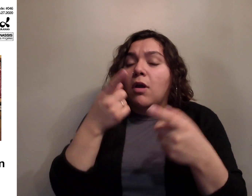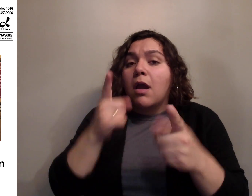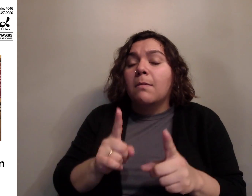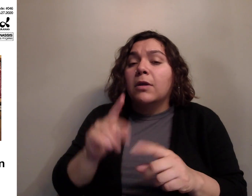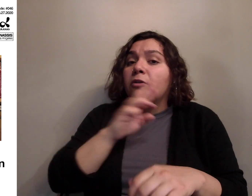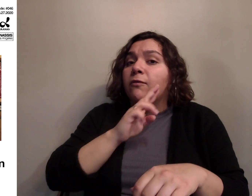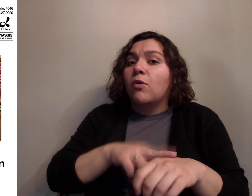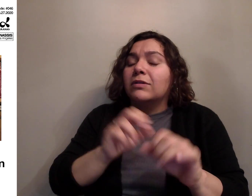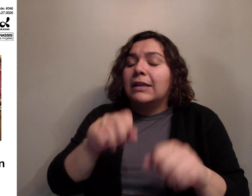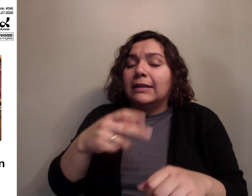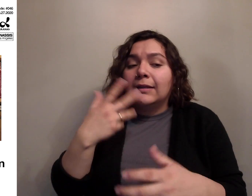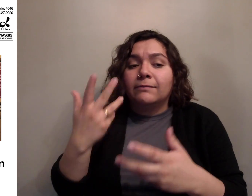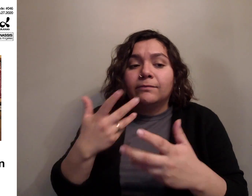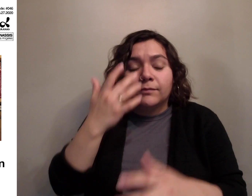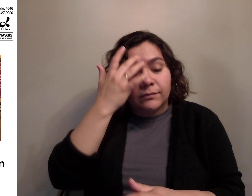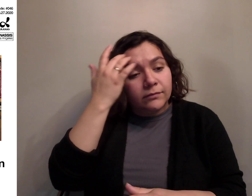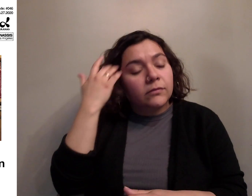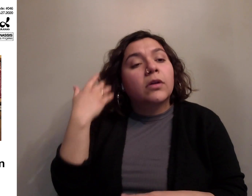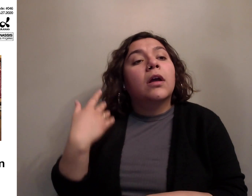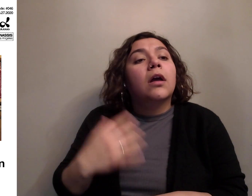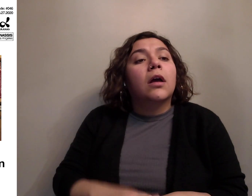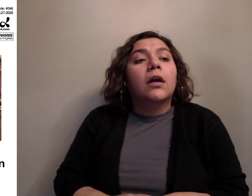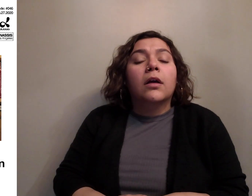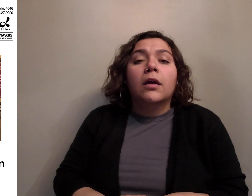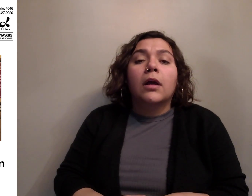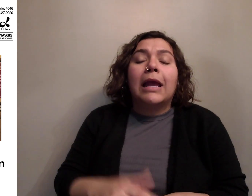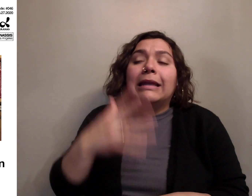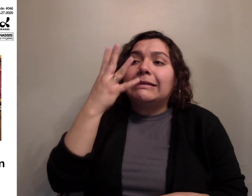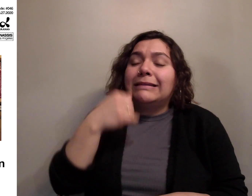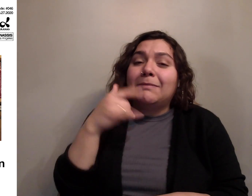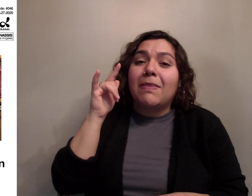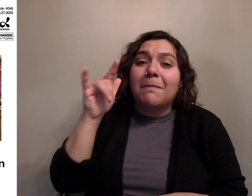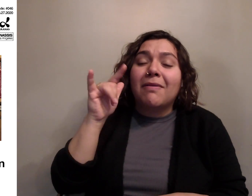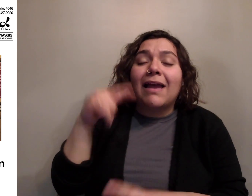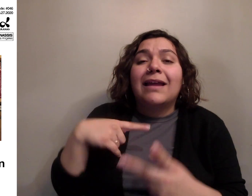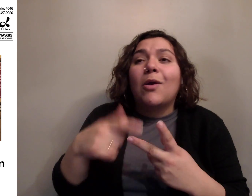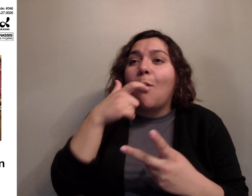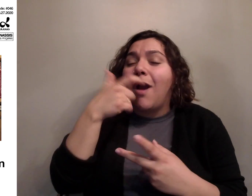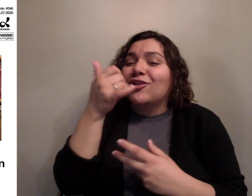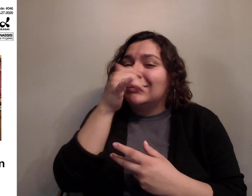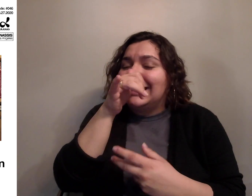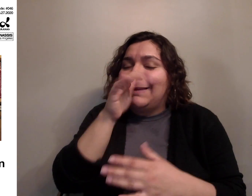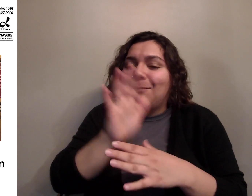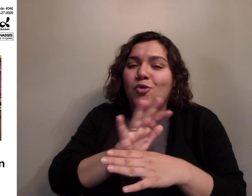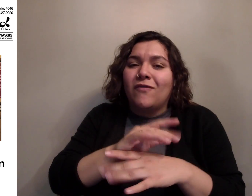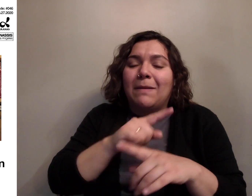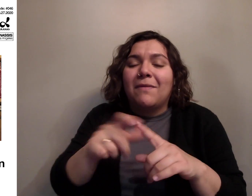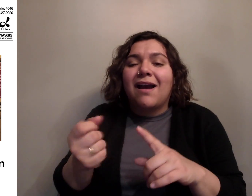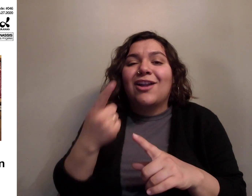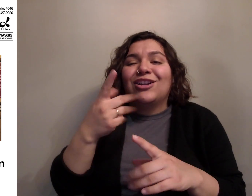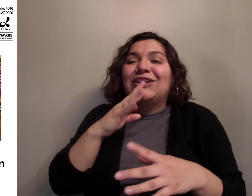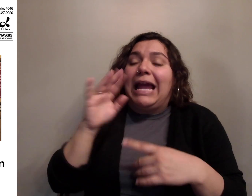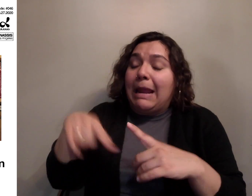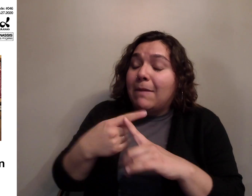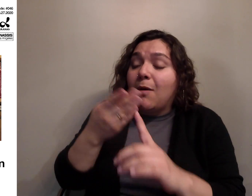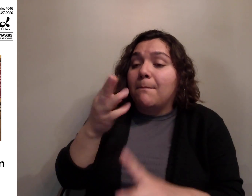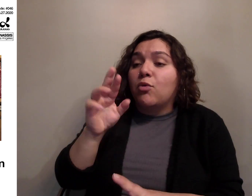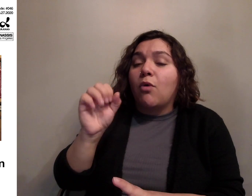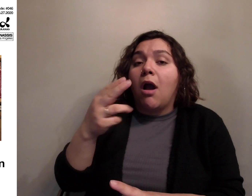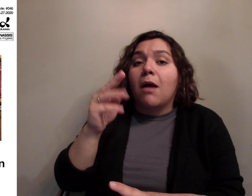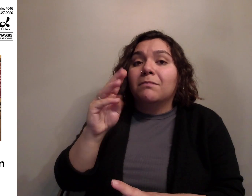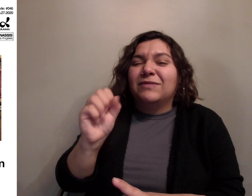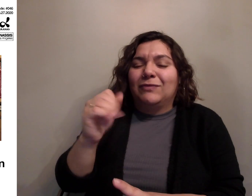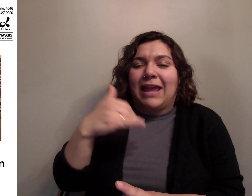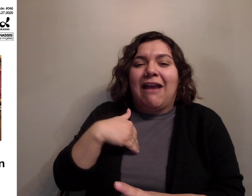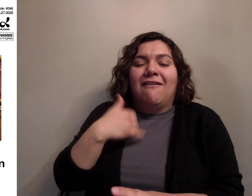with my brother. And of course, I couldn't sleep in the plane and I couldn't watch a silly movie. So I listened to Brahms. So